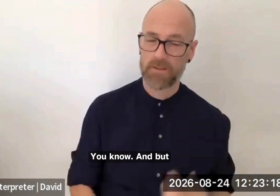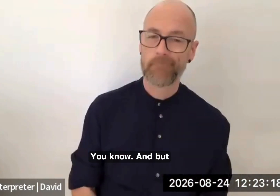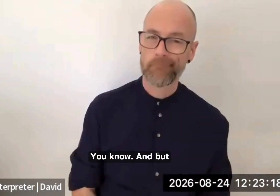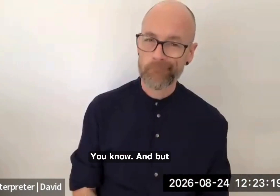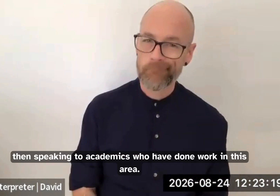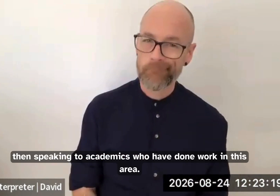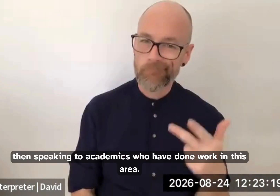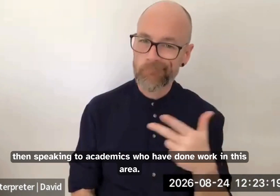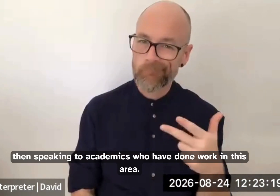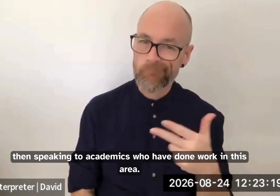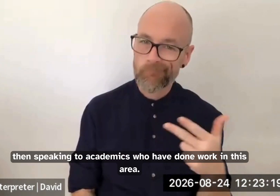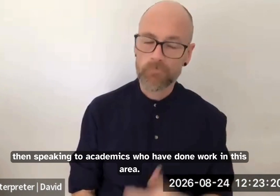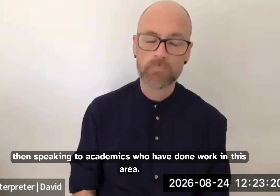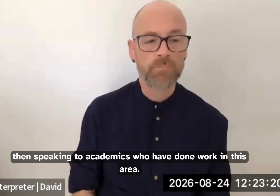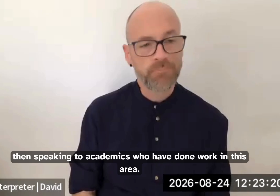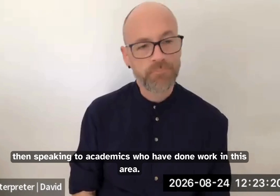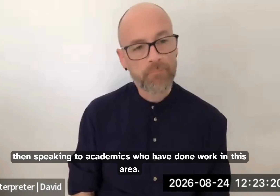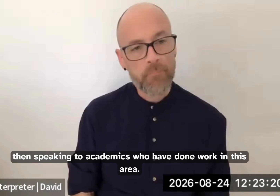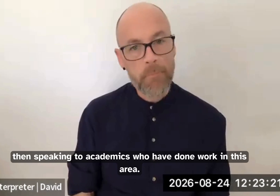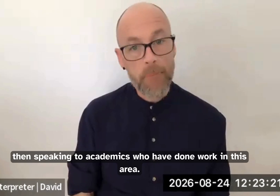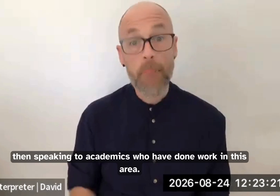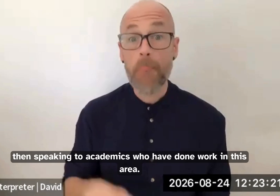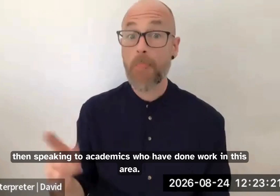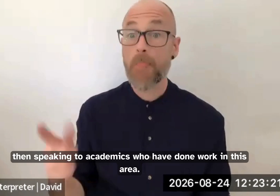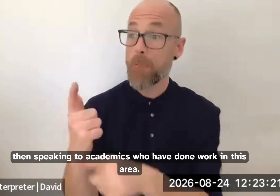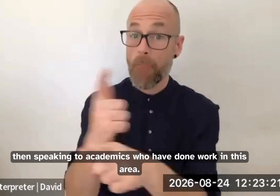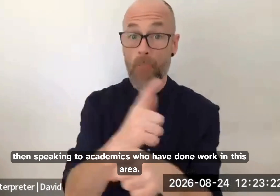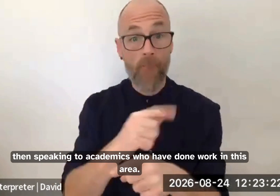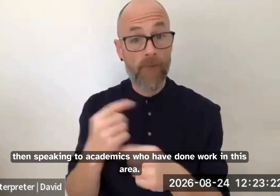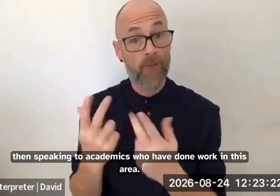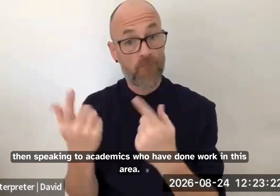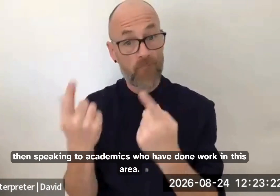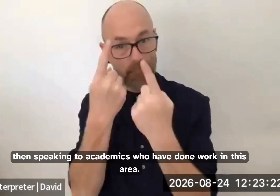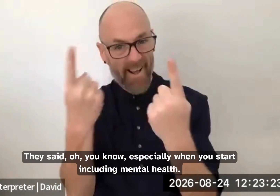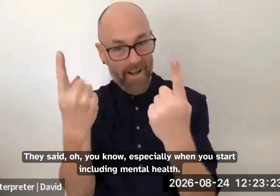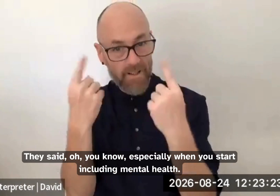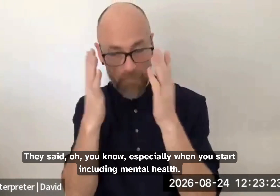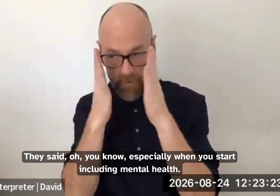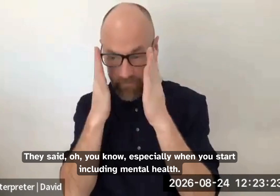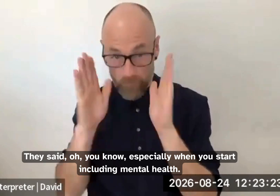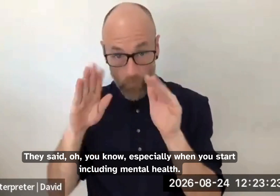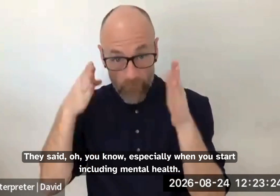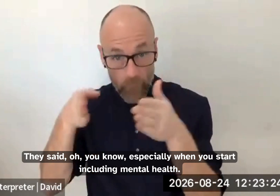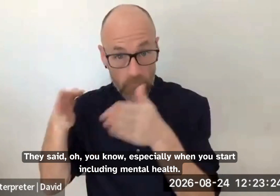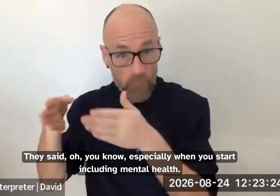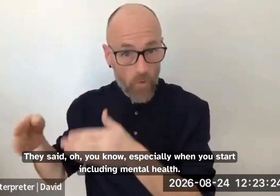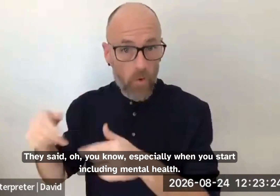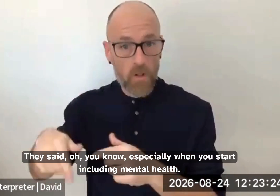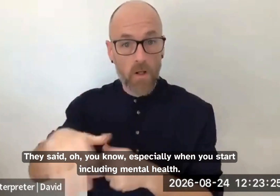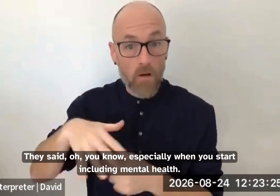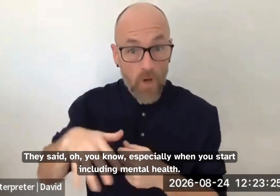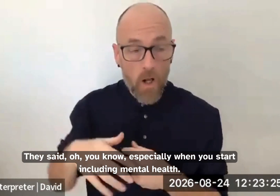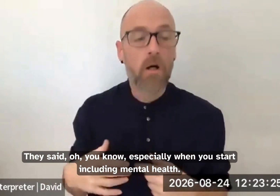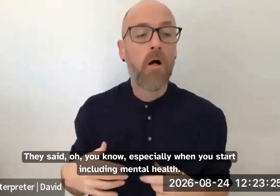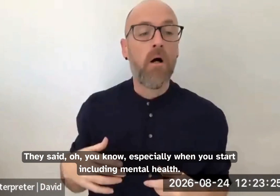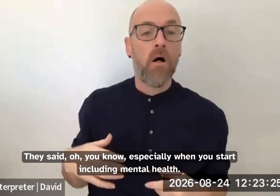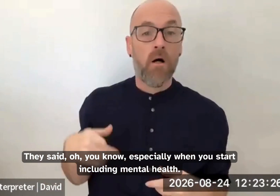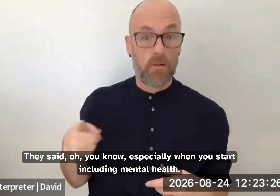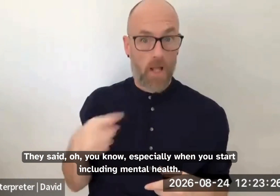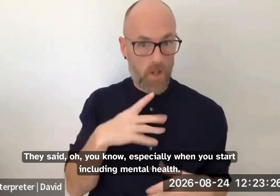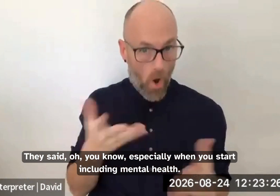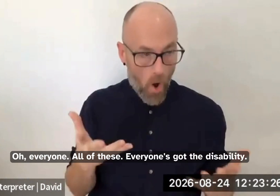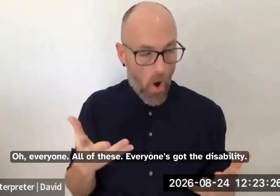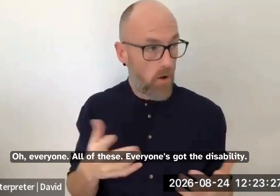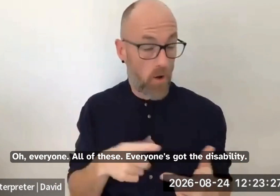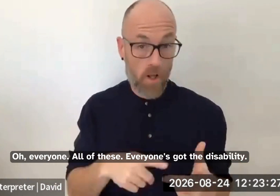And but then speaking to academics who have done work in this area, they said, especially when you start including